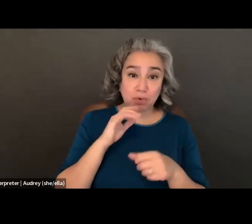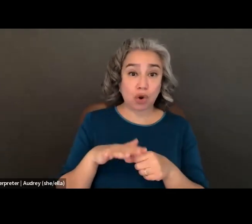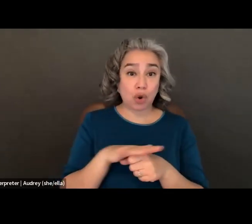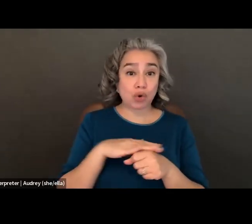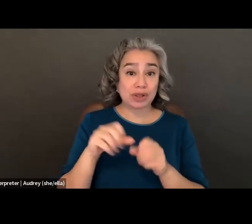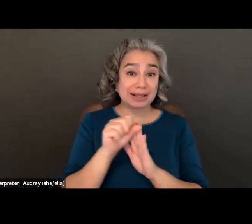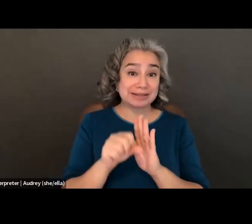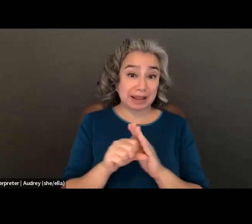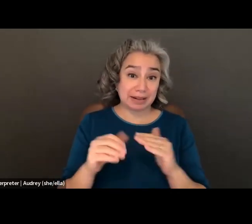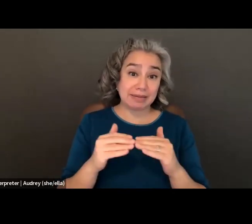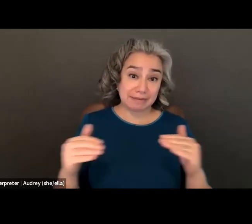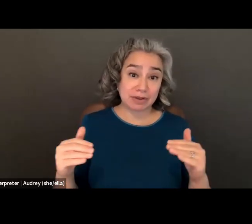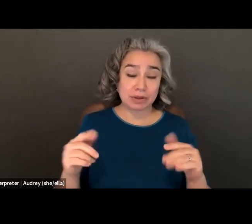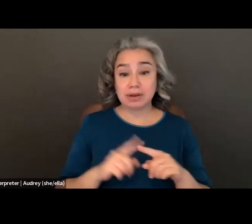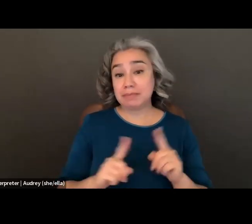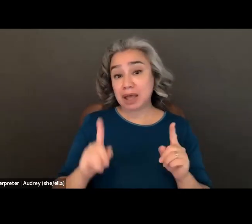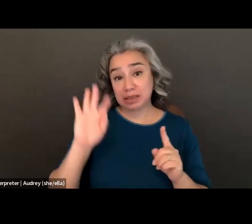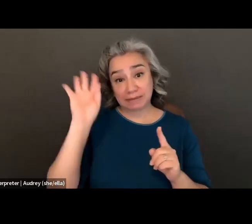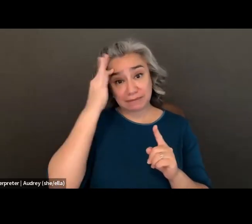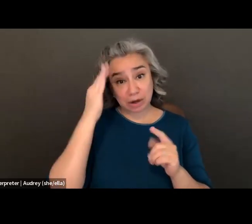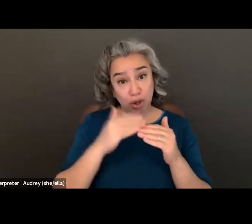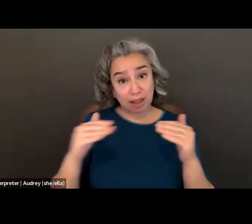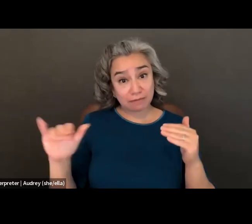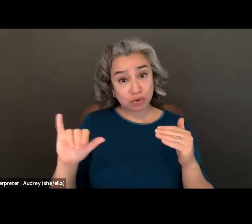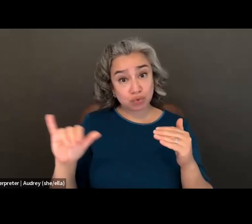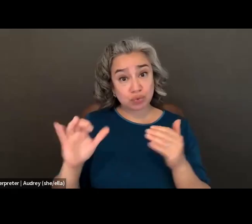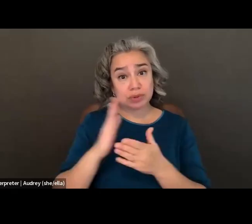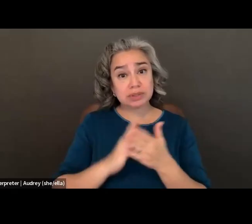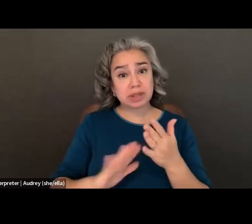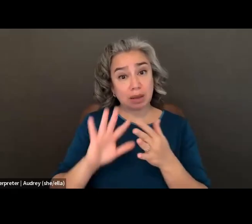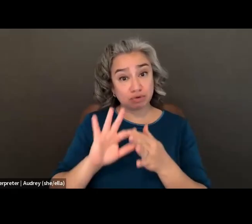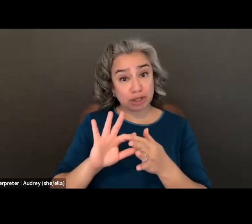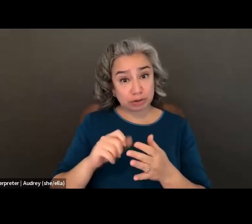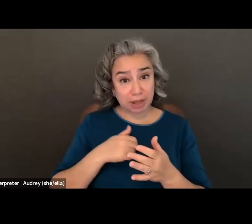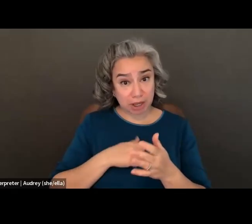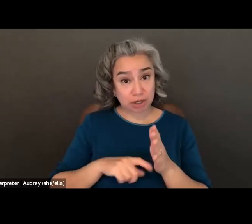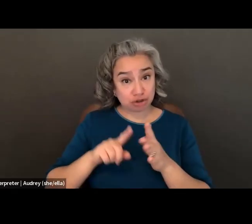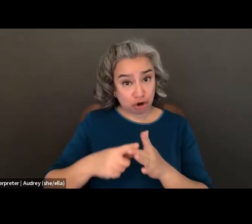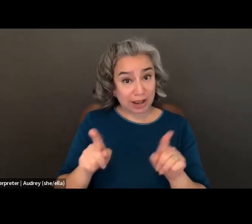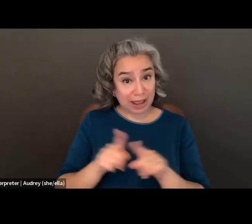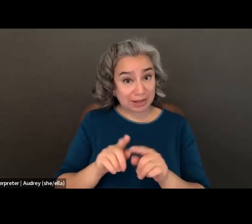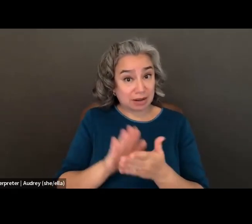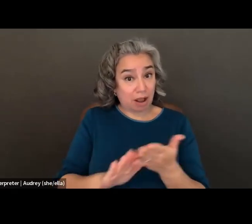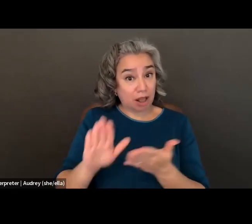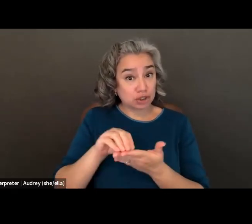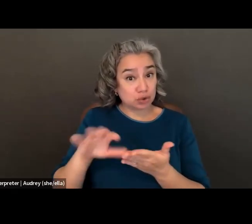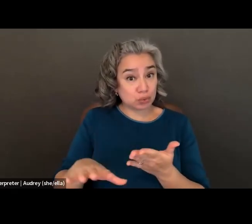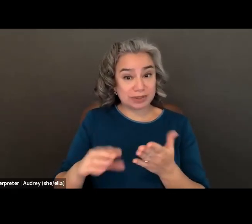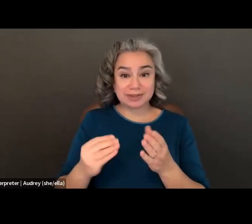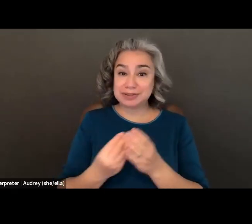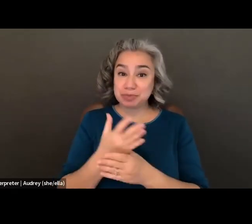state level. But even at the federal level, some of the relationships I started as a college student, on spring break